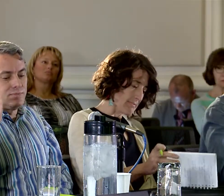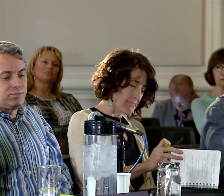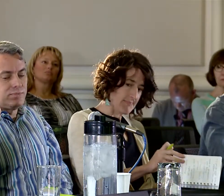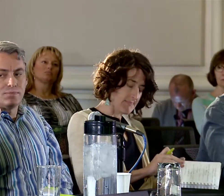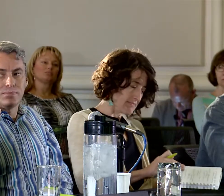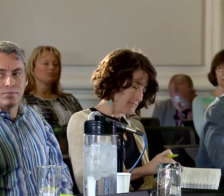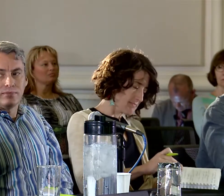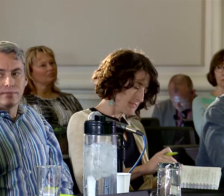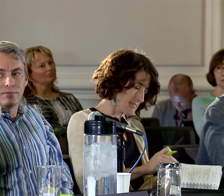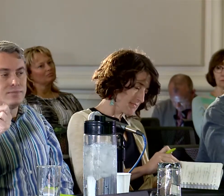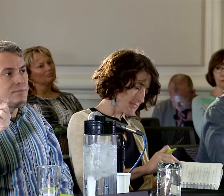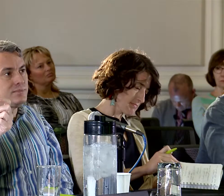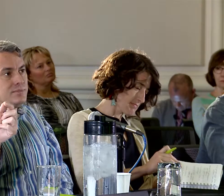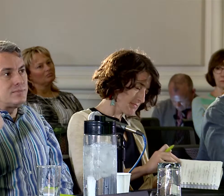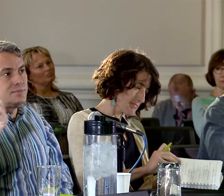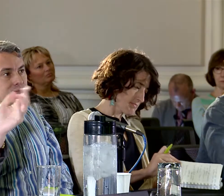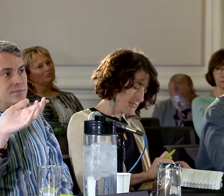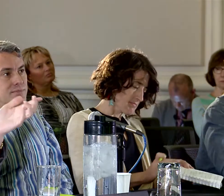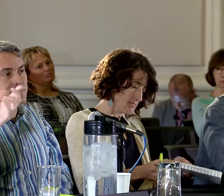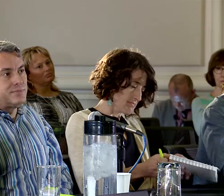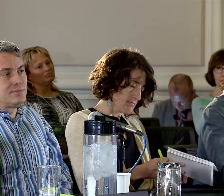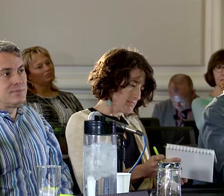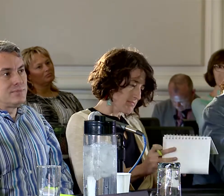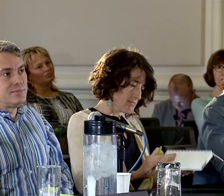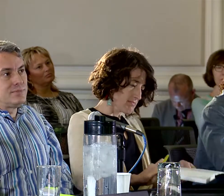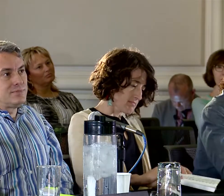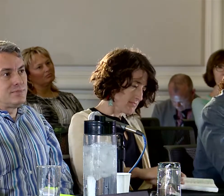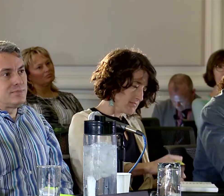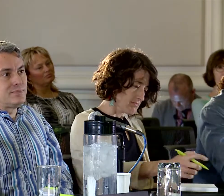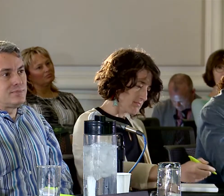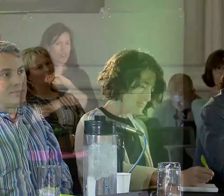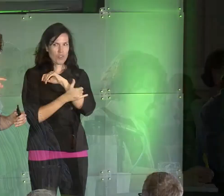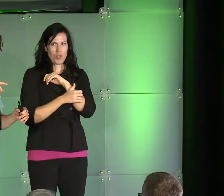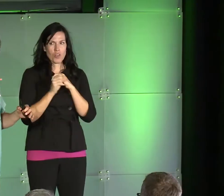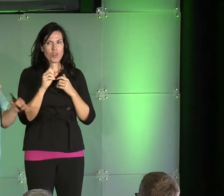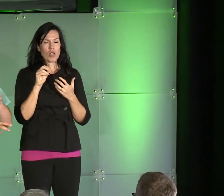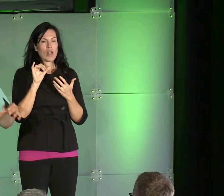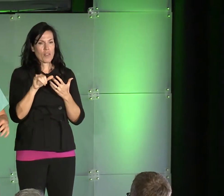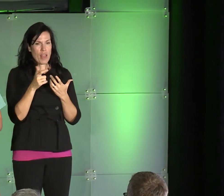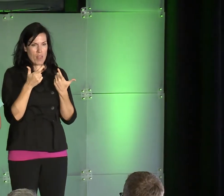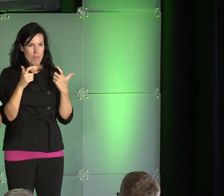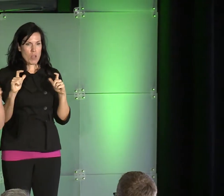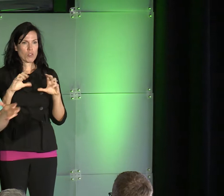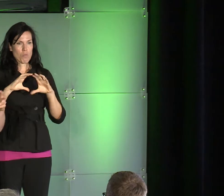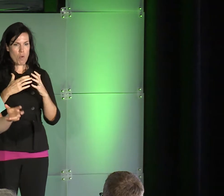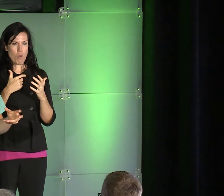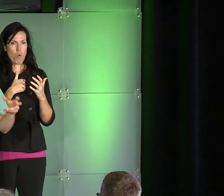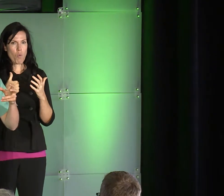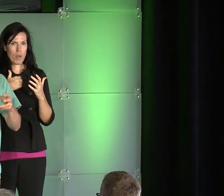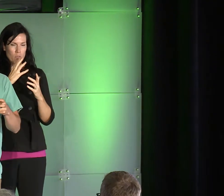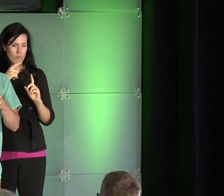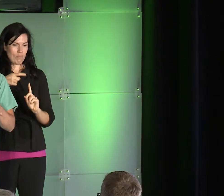terms of how you can operate across the country? Yeah, so that's the biggest, I guess, parameter that we've kind of been designing